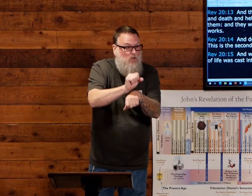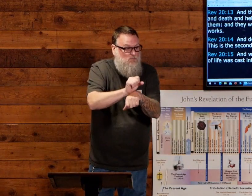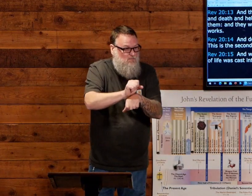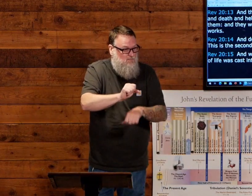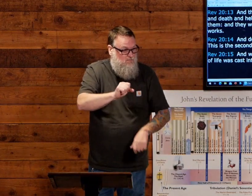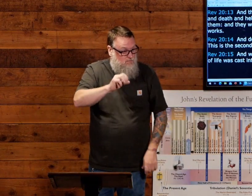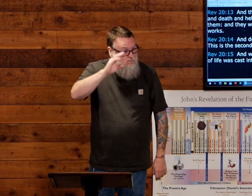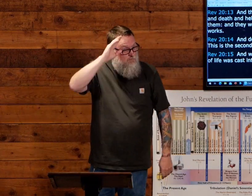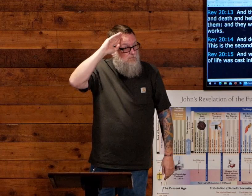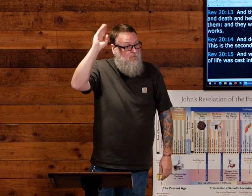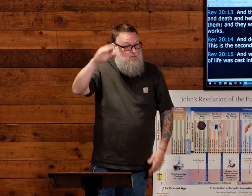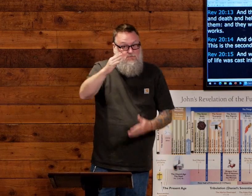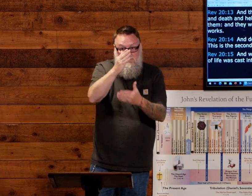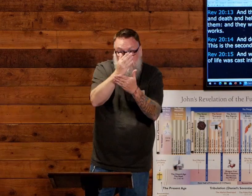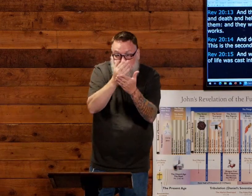he judges your works,